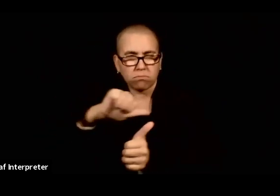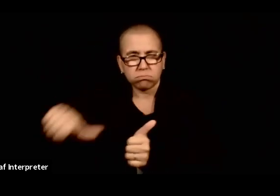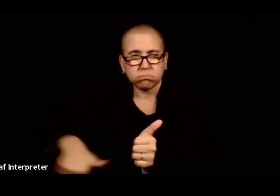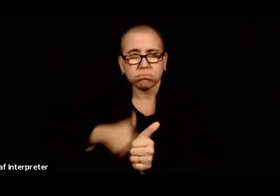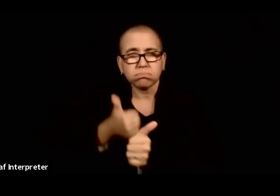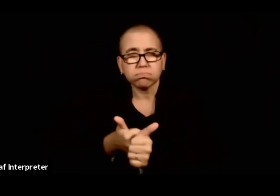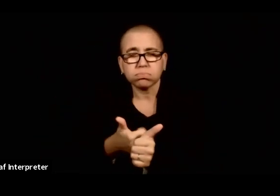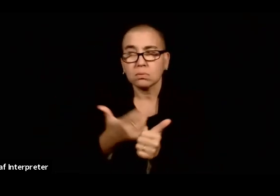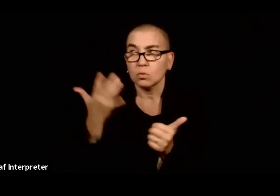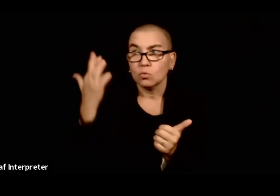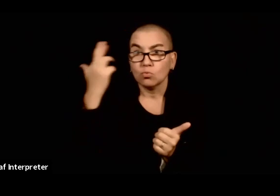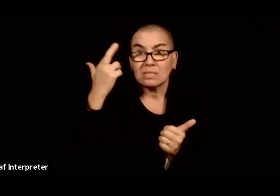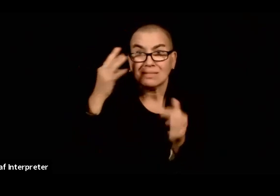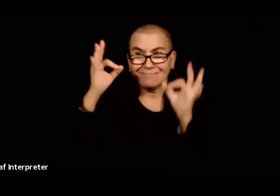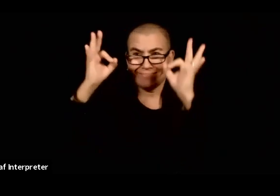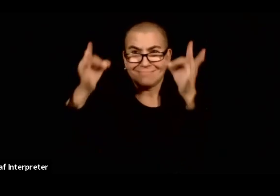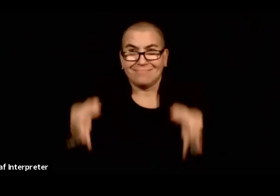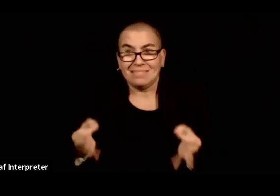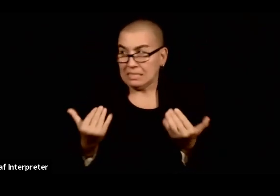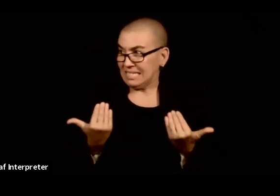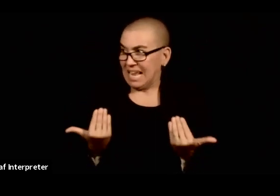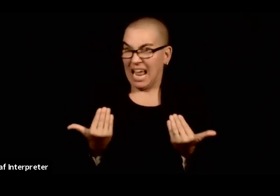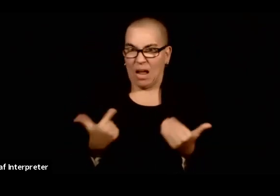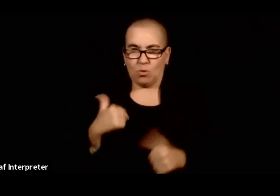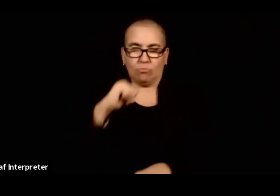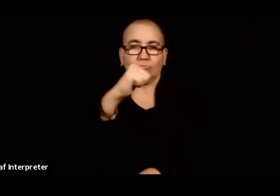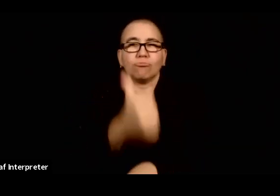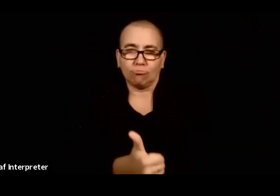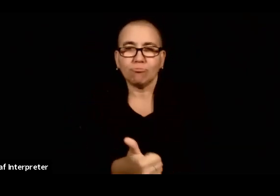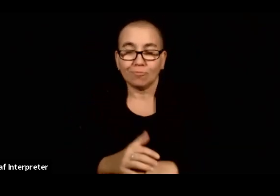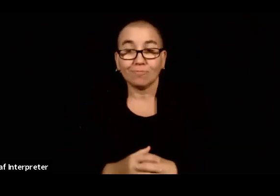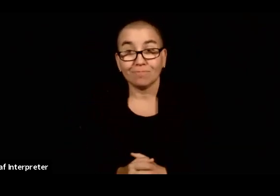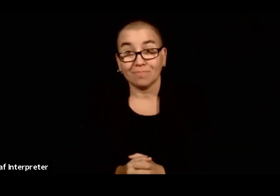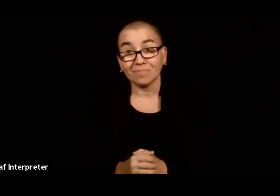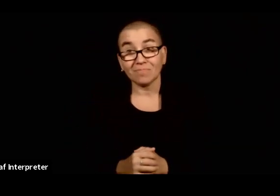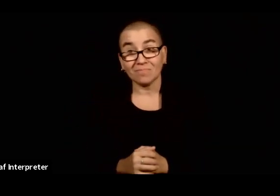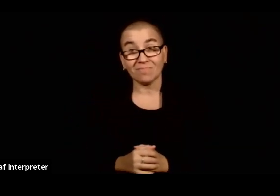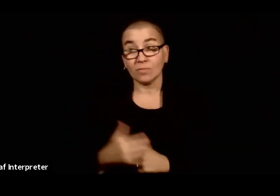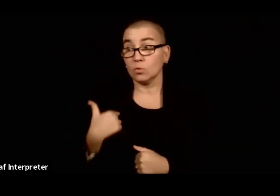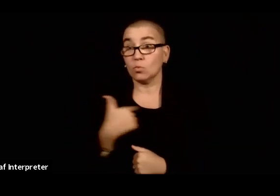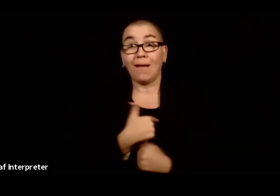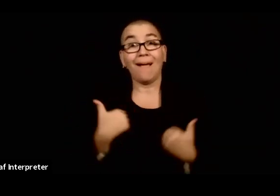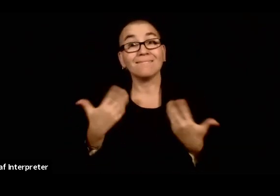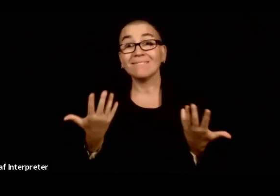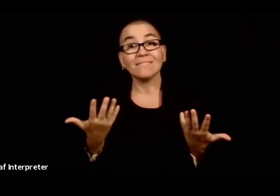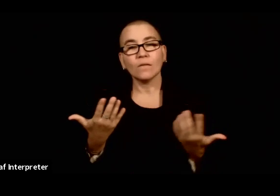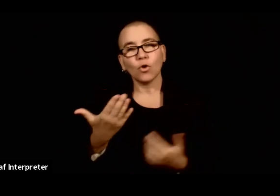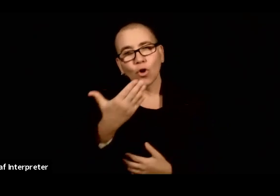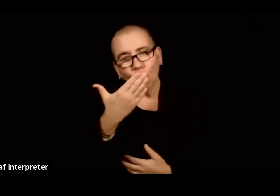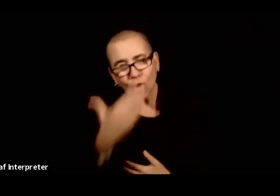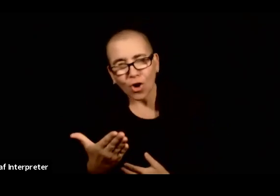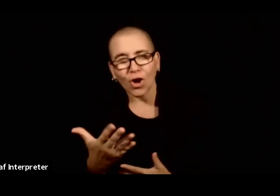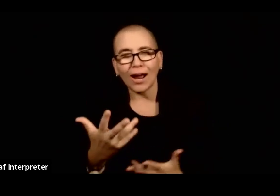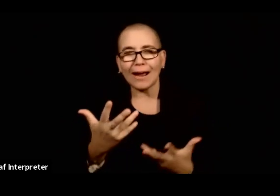moment. First, we have a robust system in place to provide support for facilities. This